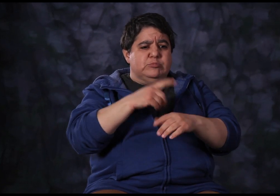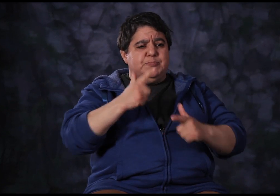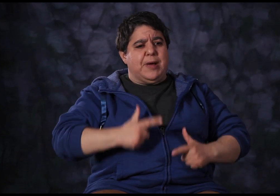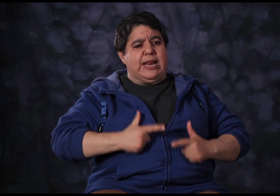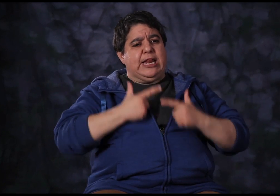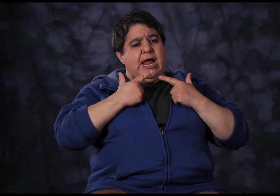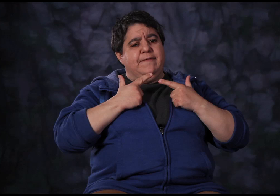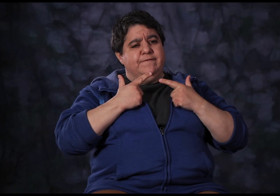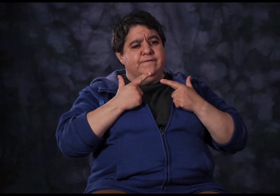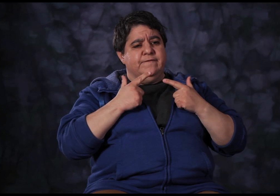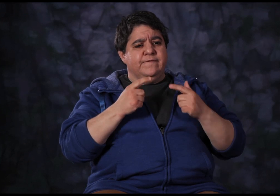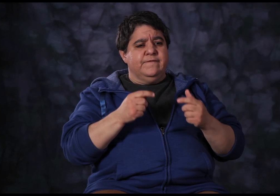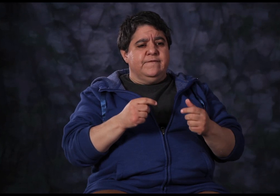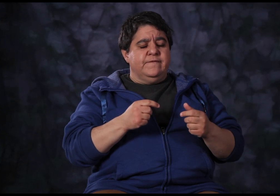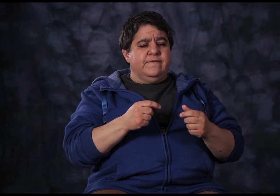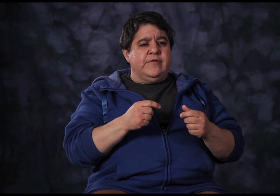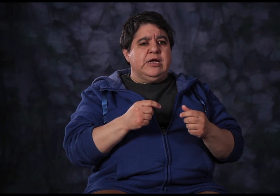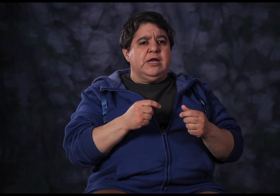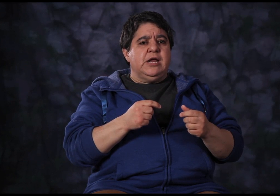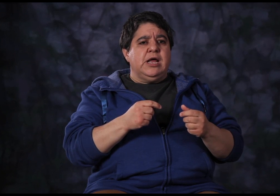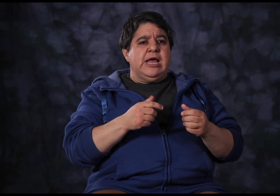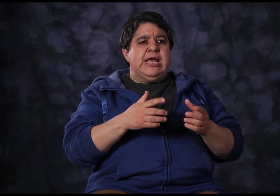Jesus has visited me multiple times in my life.